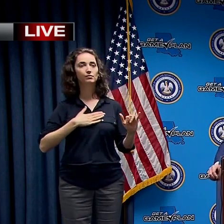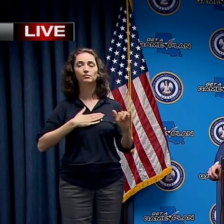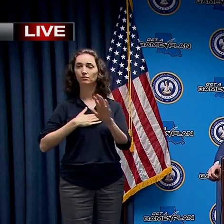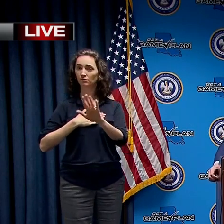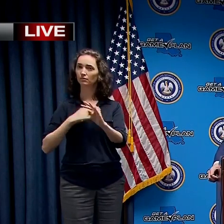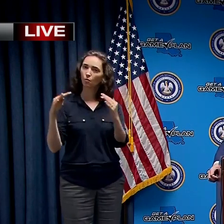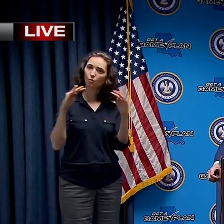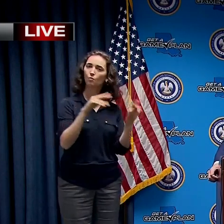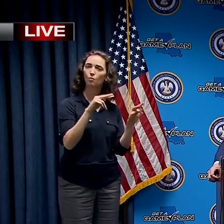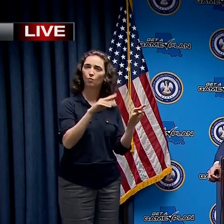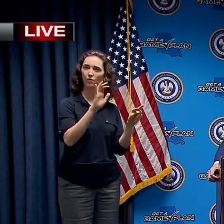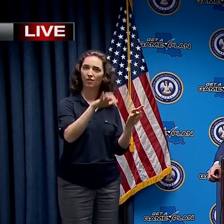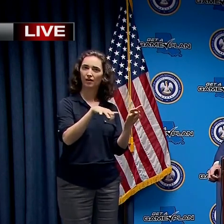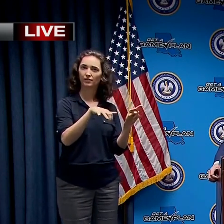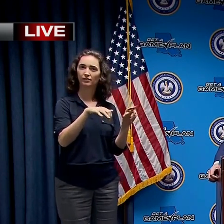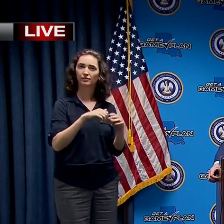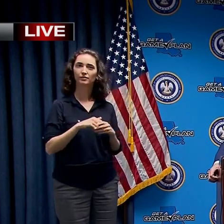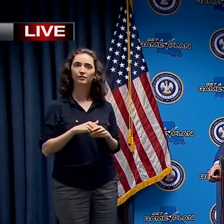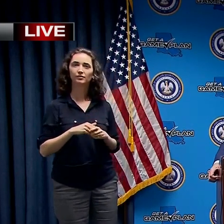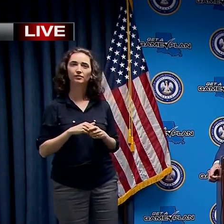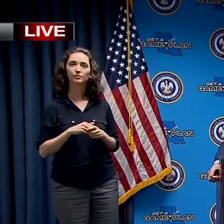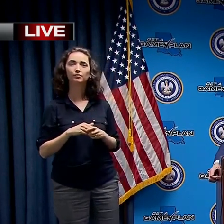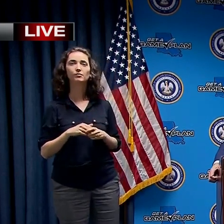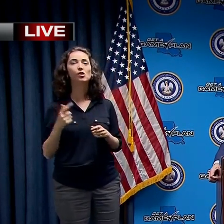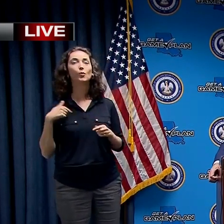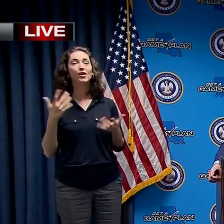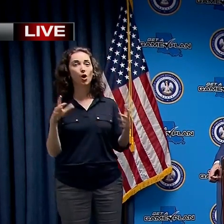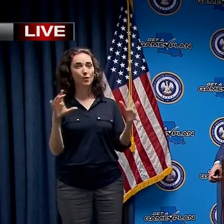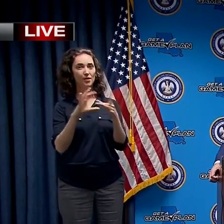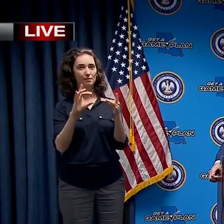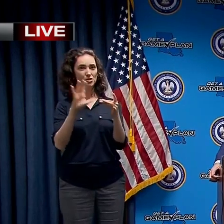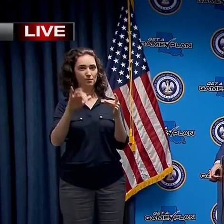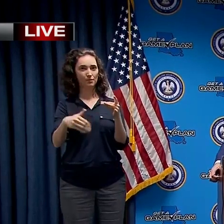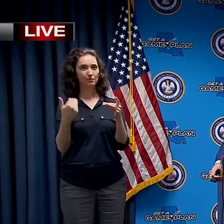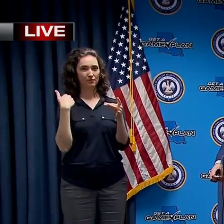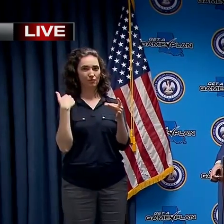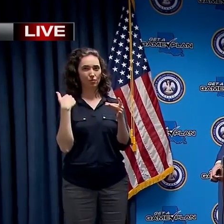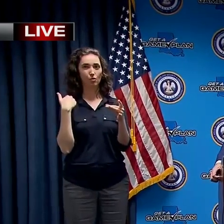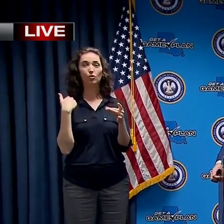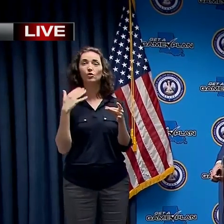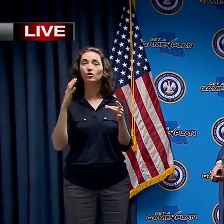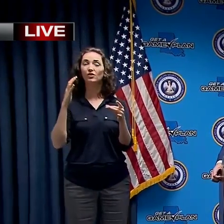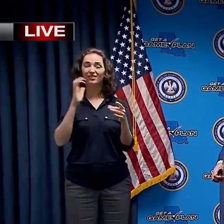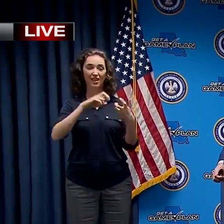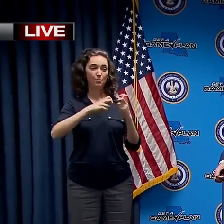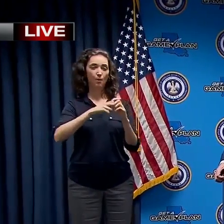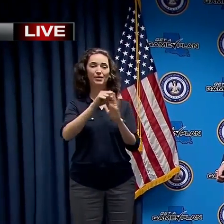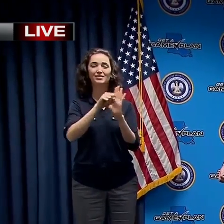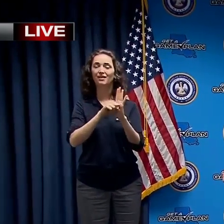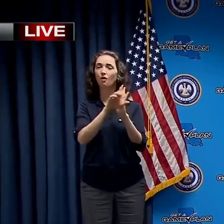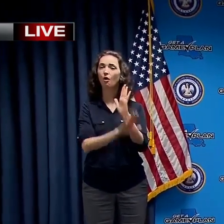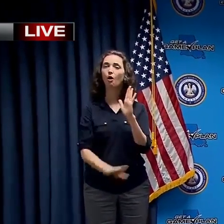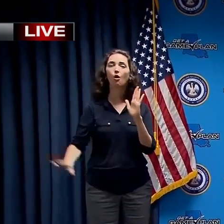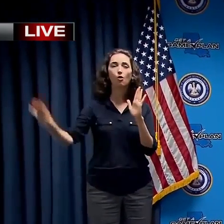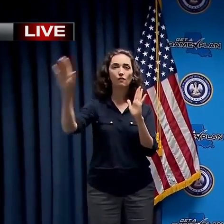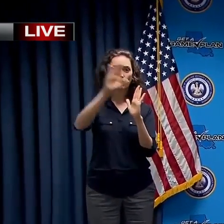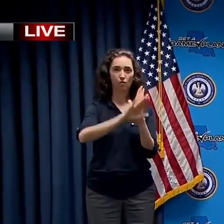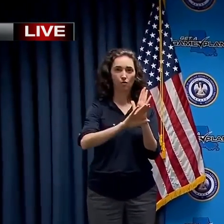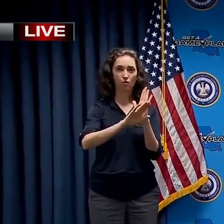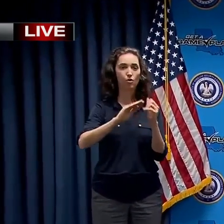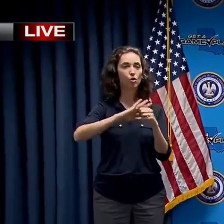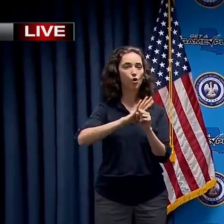this. As we mentioned before, this is a statewide problem with respect to the novel coronavirus and the COVID-19